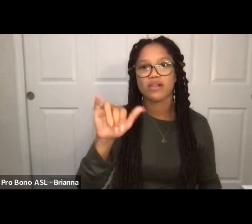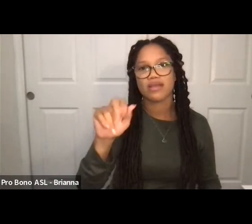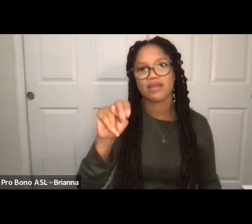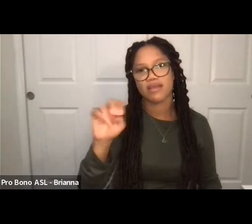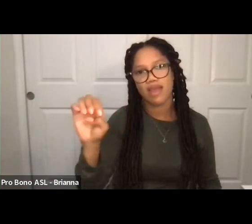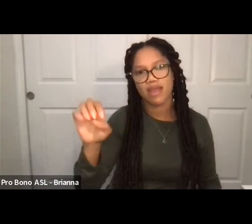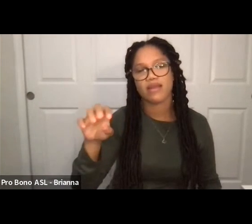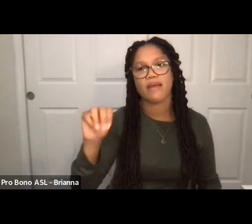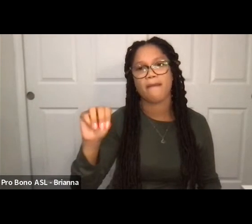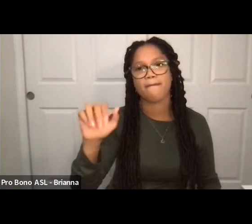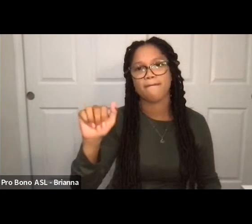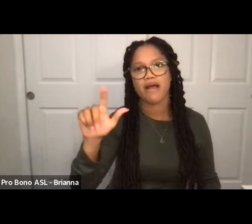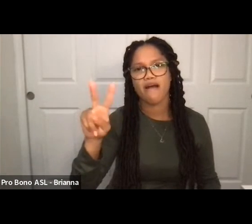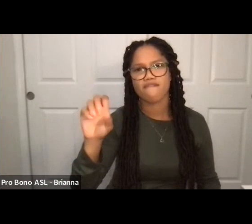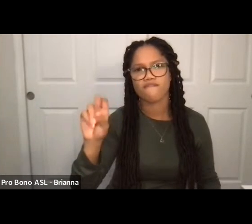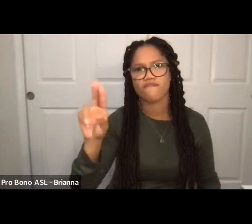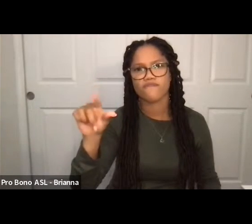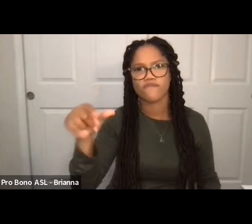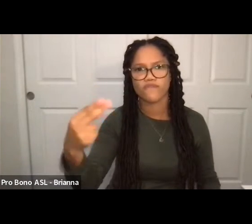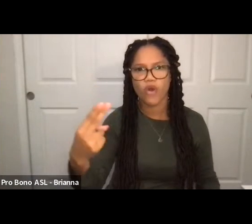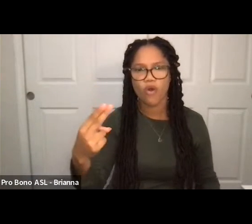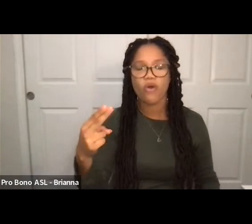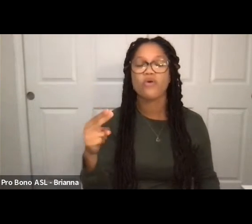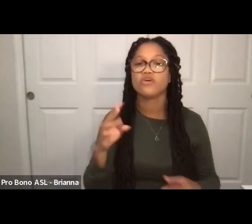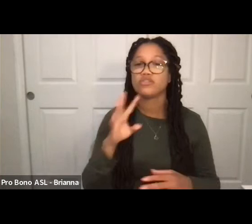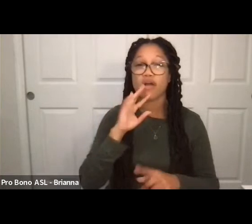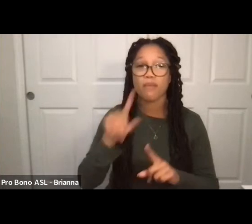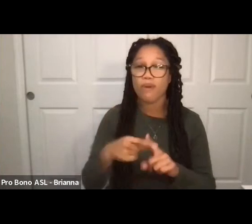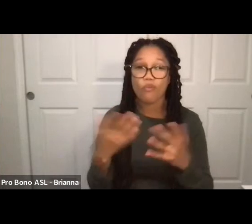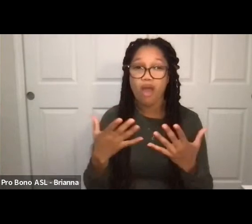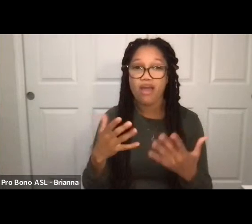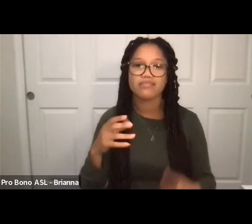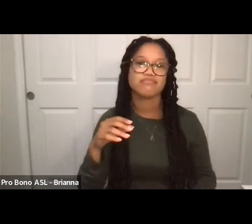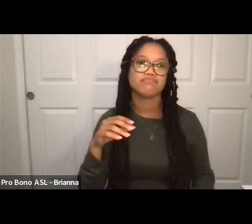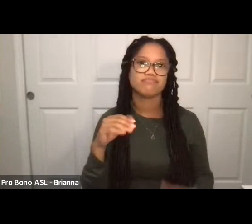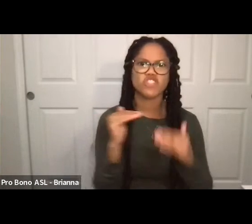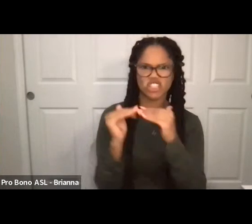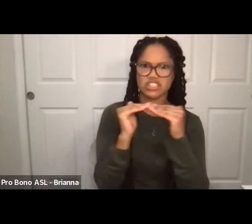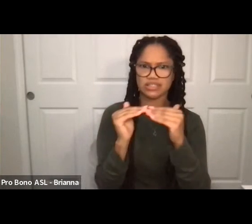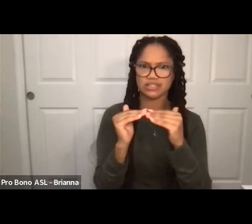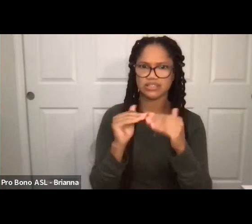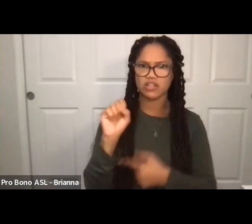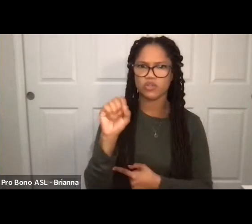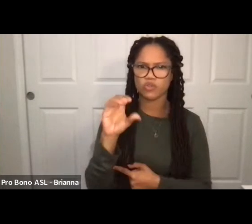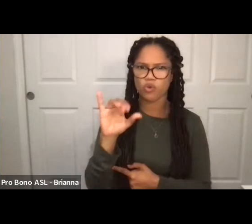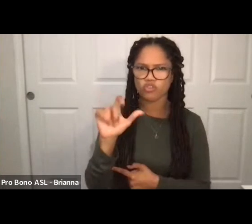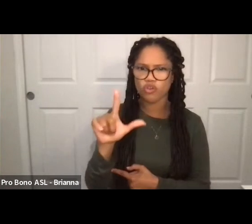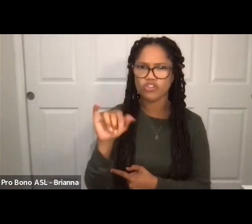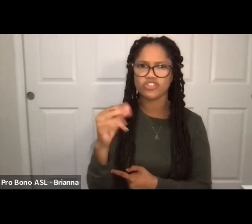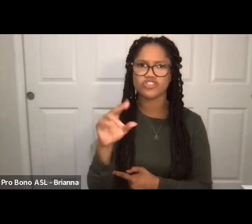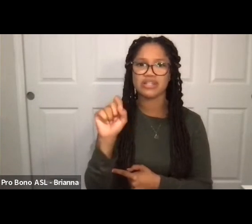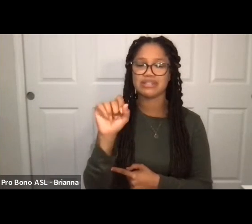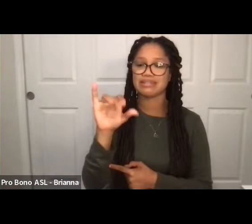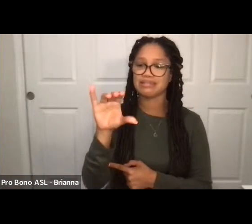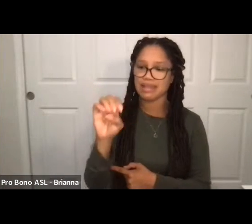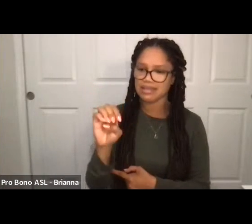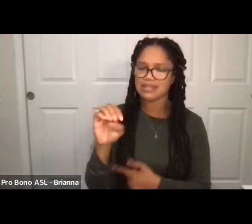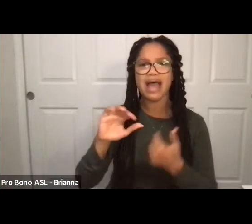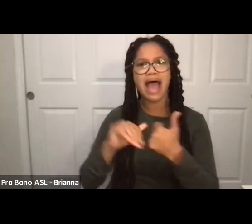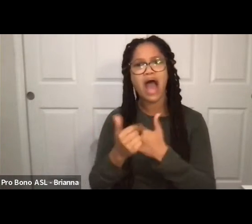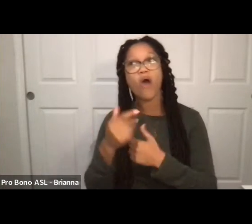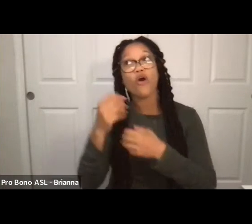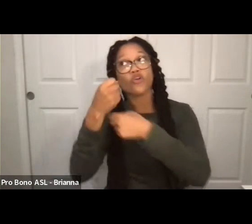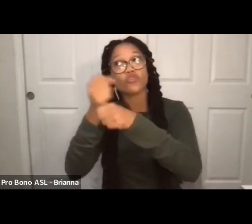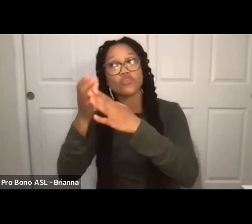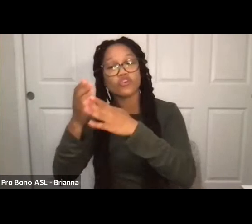And the sermon was all about justice. How does the Creator want you to commit acts of justice, right? So